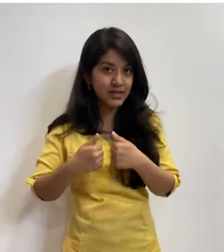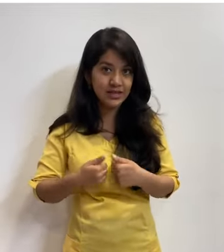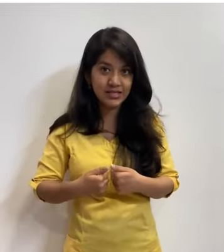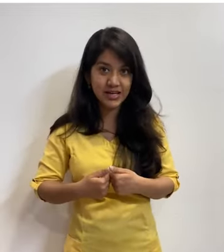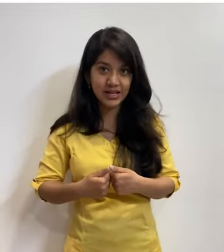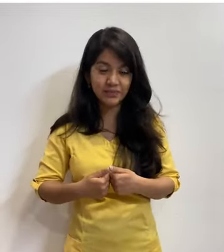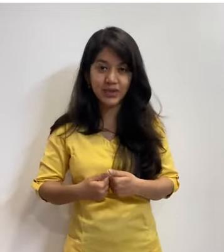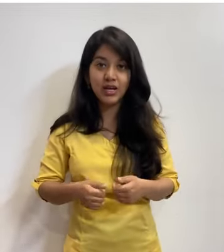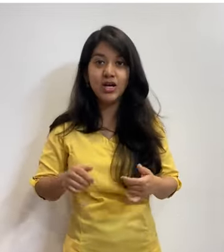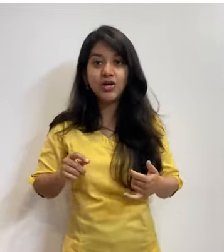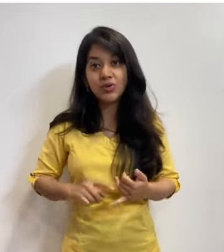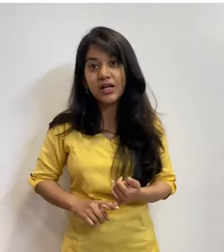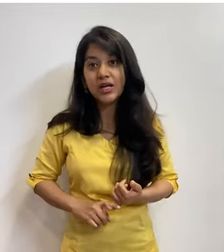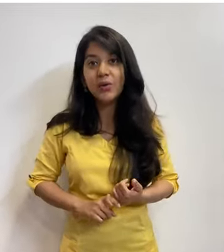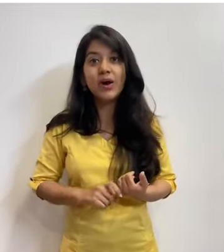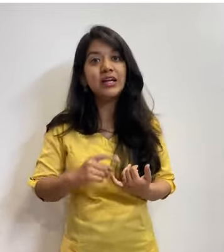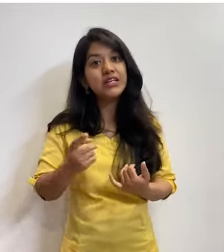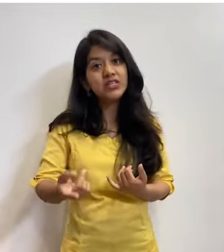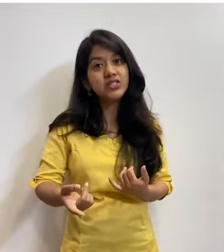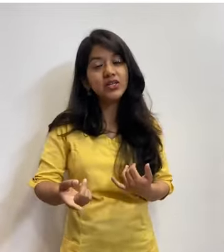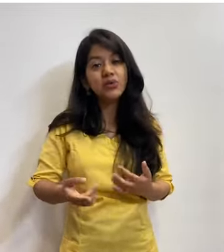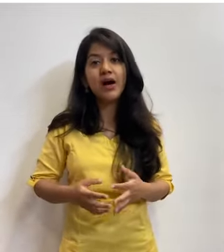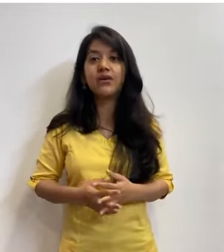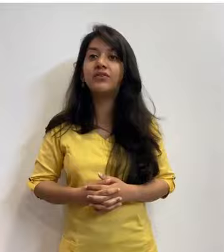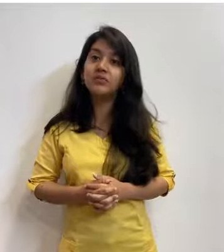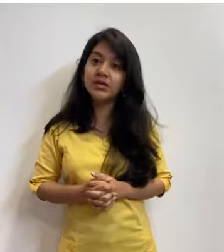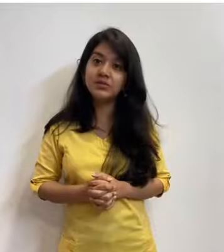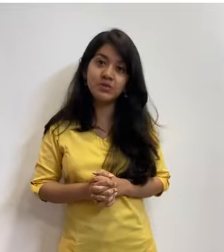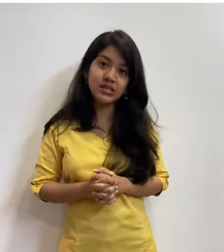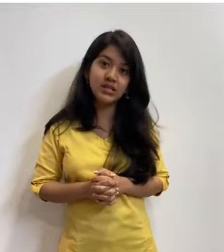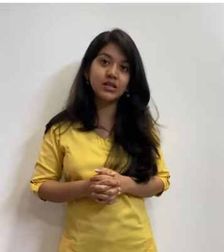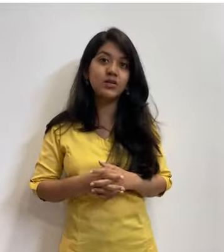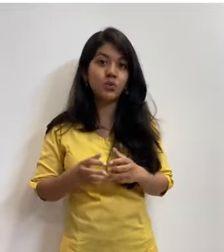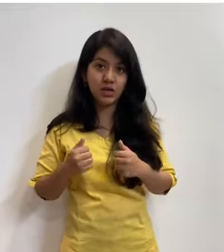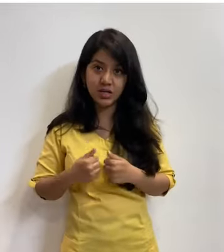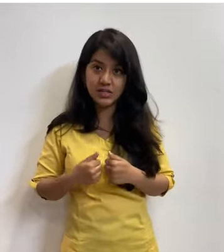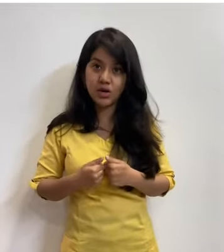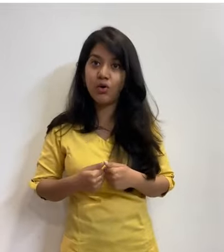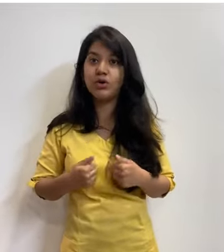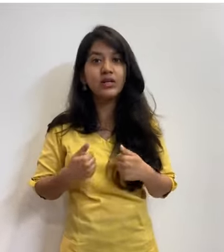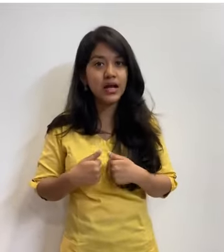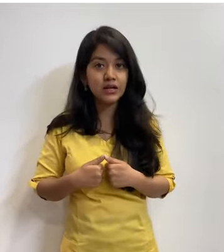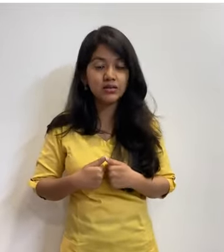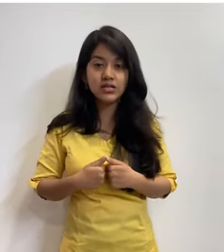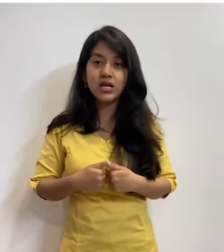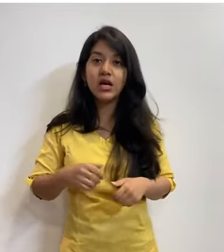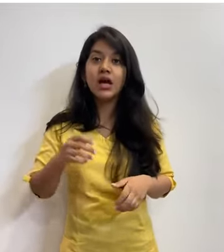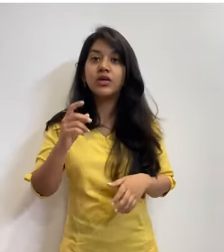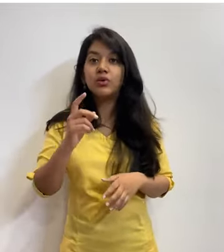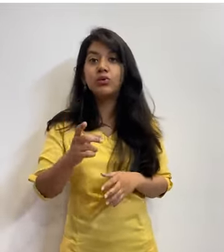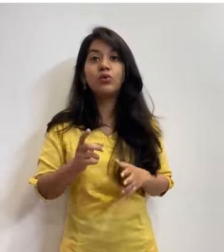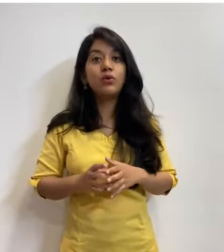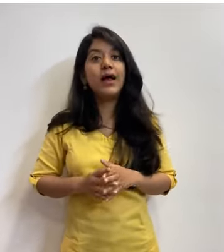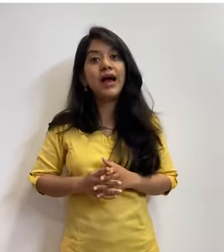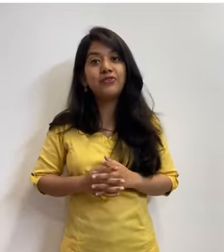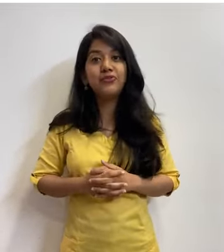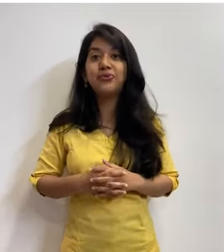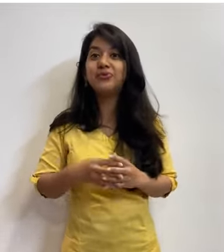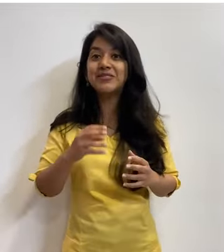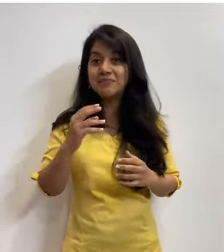the sign. Today, while teaching you, I will be speaking the words or the letters. You don't have to